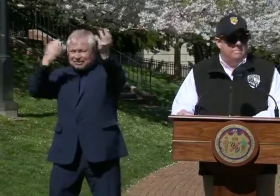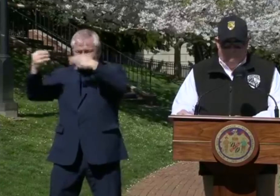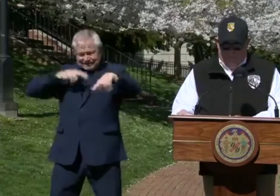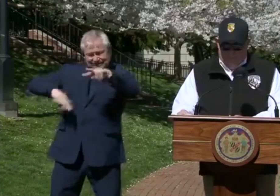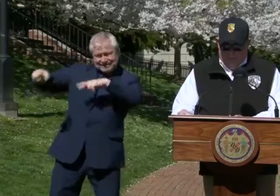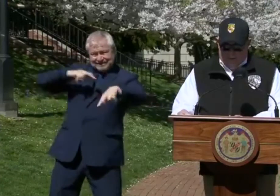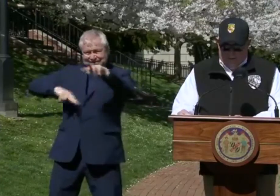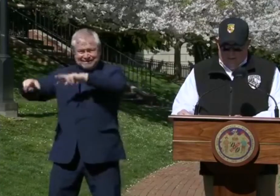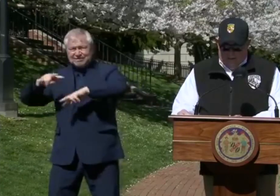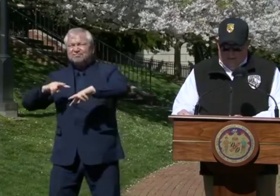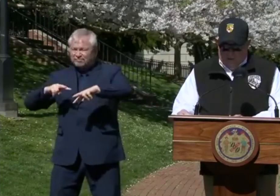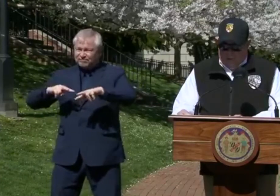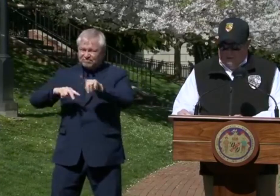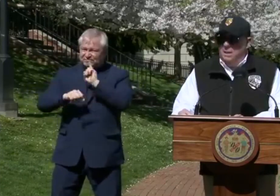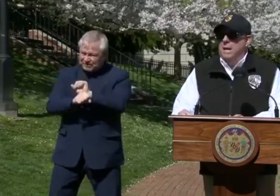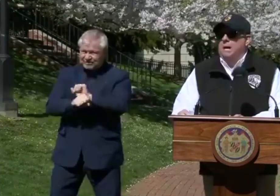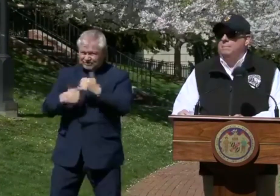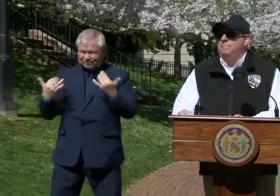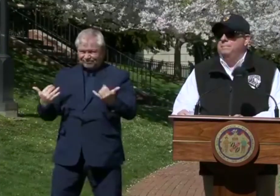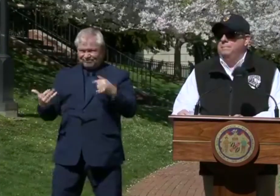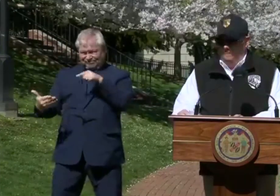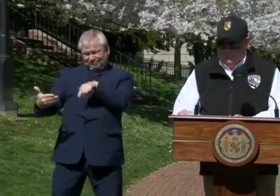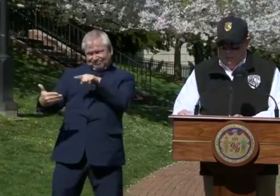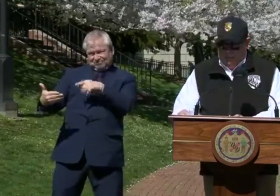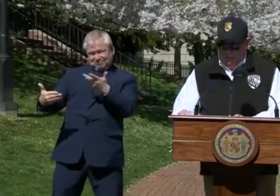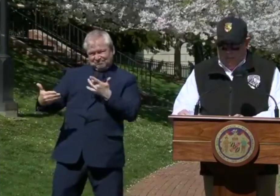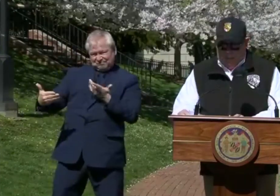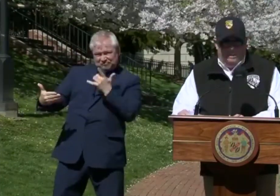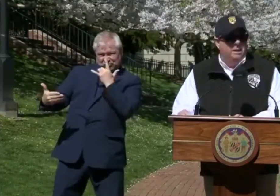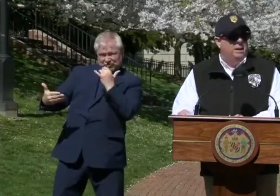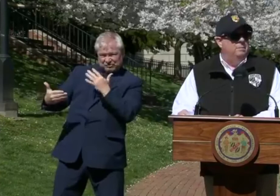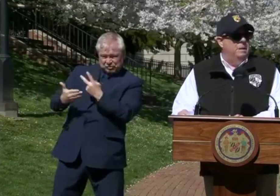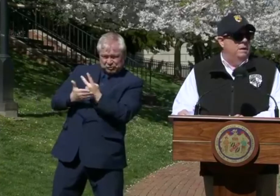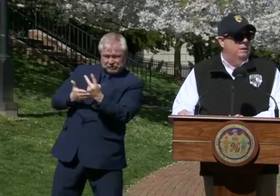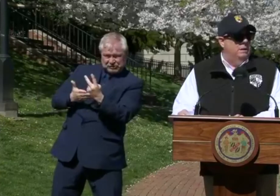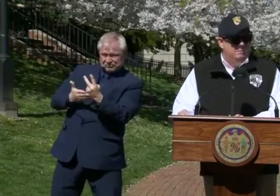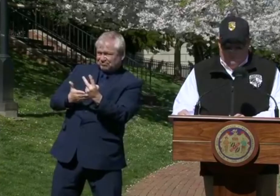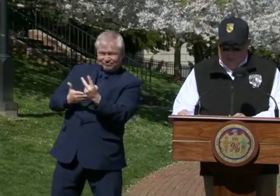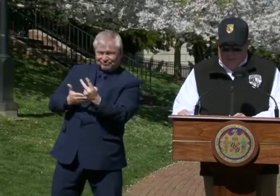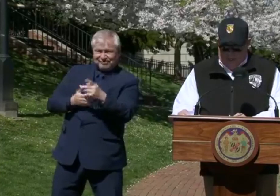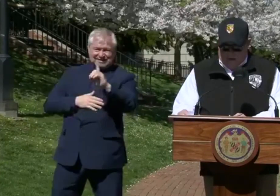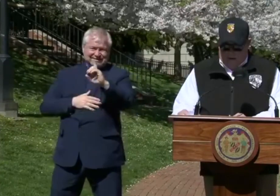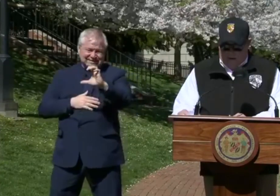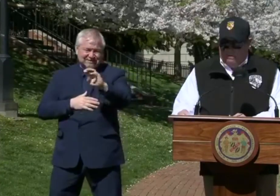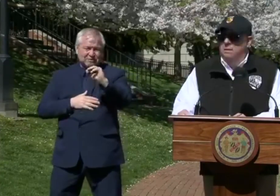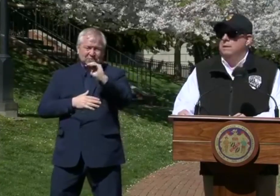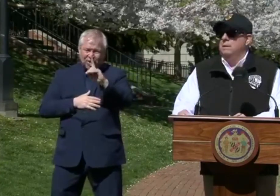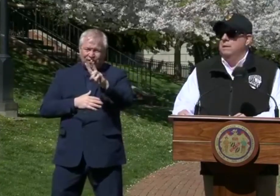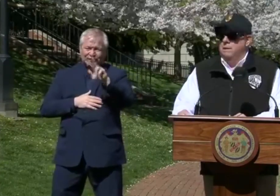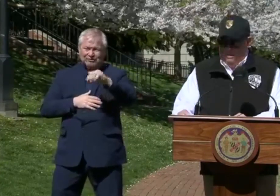that in 2 weeks' time, the D.C., Maryland, and Virginia